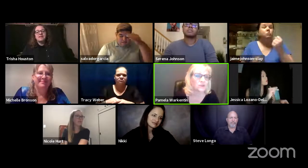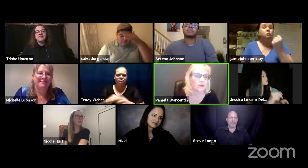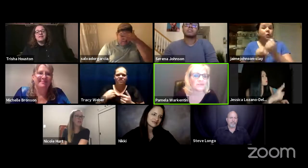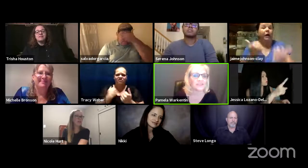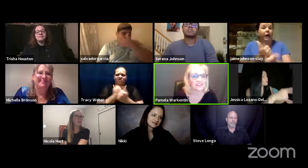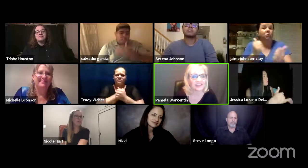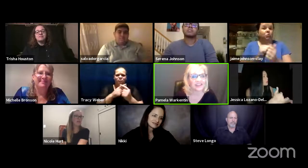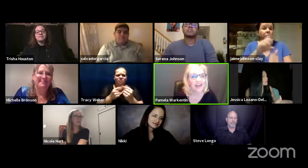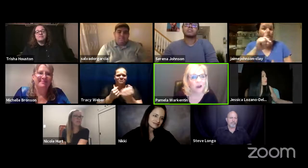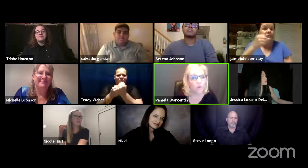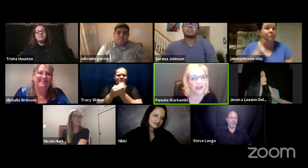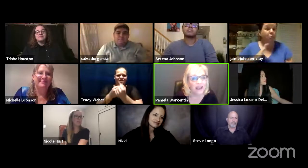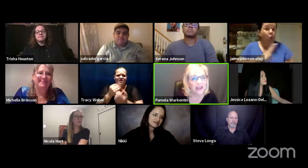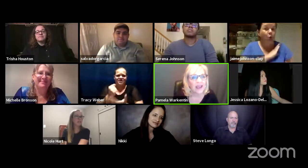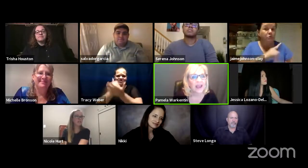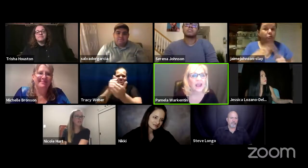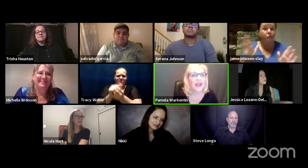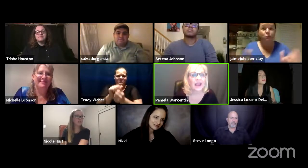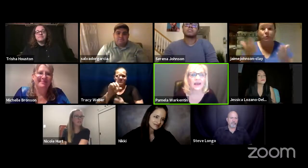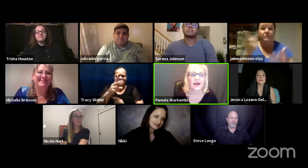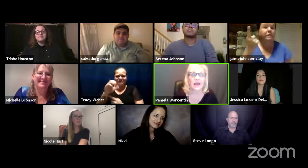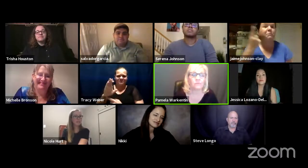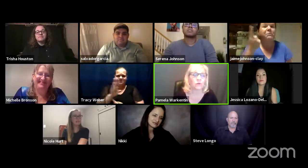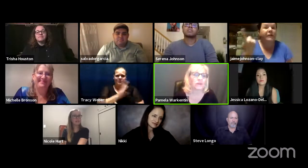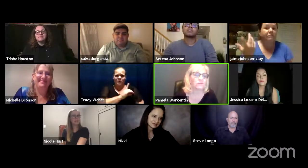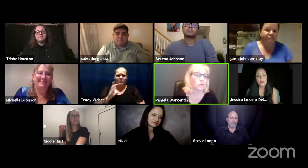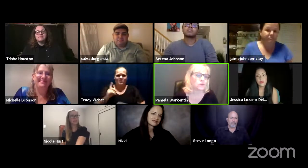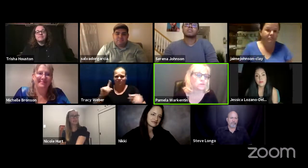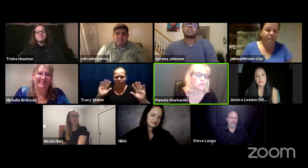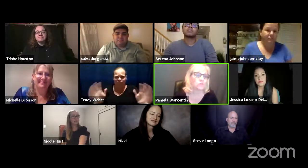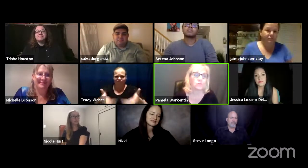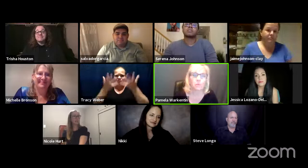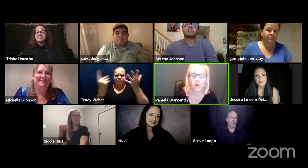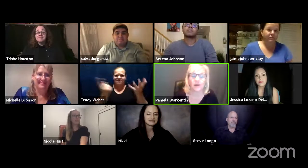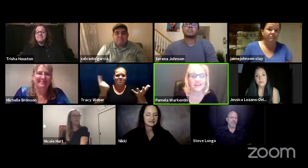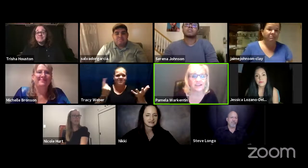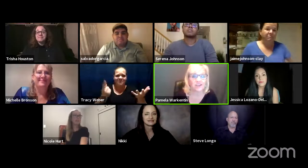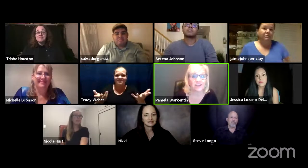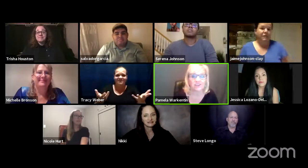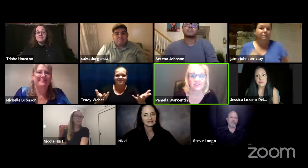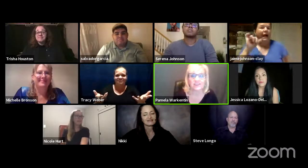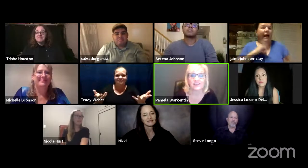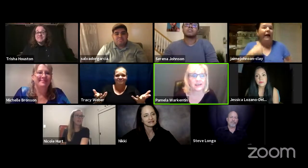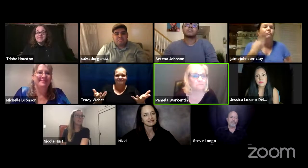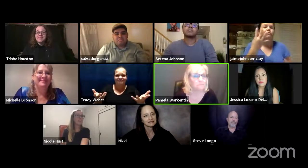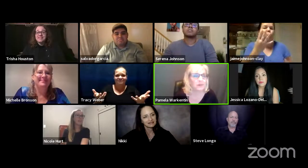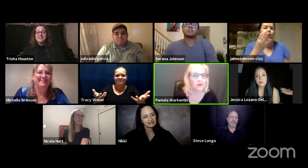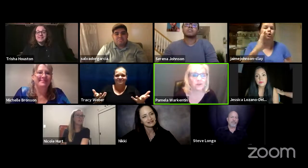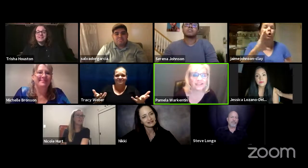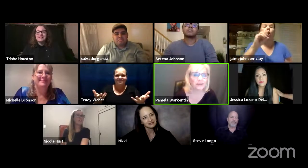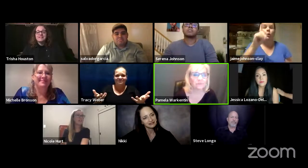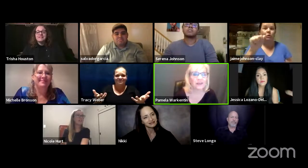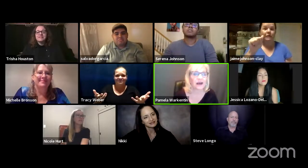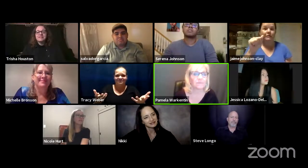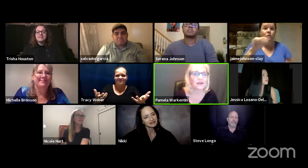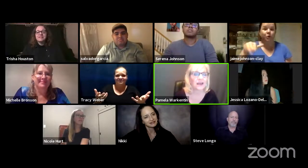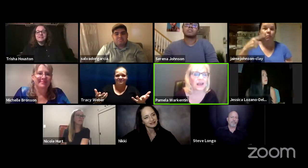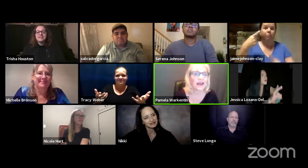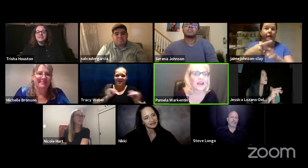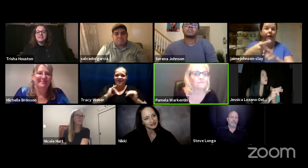I'm assisting in that way. And I am looking forward to supporting DHHSC and building something up. And I have